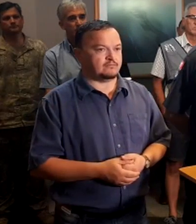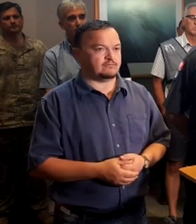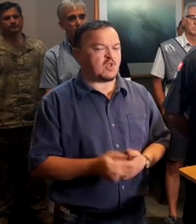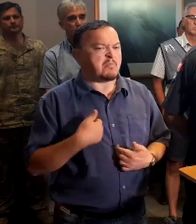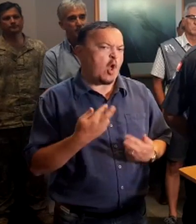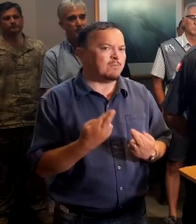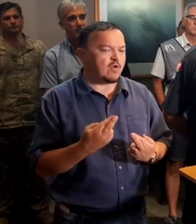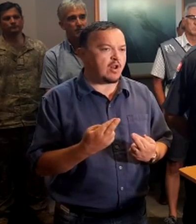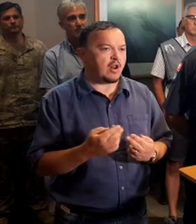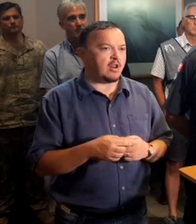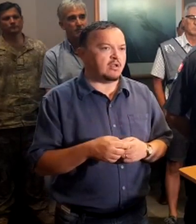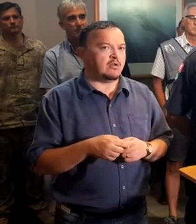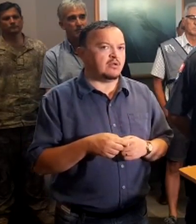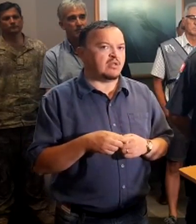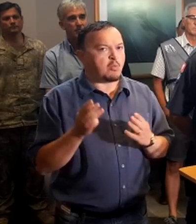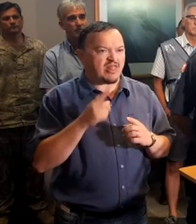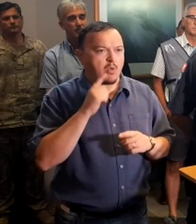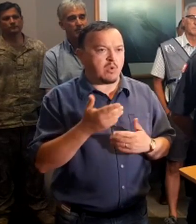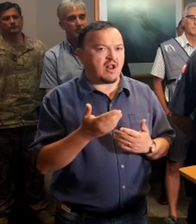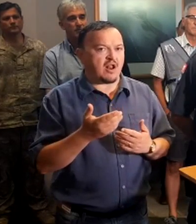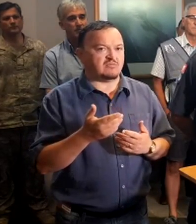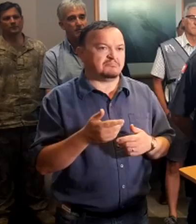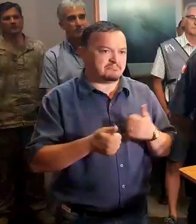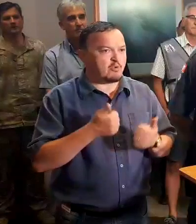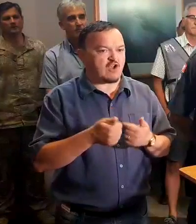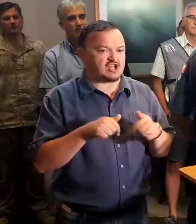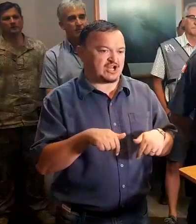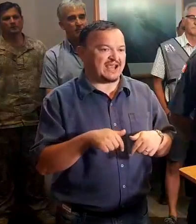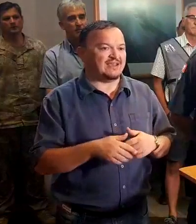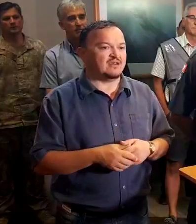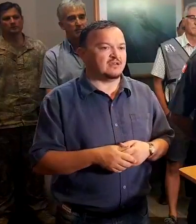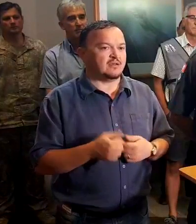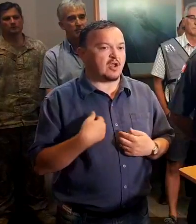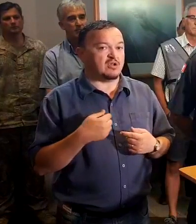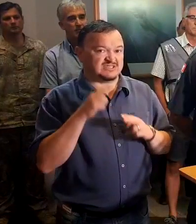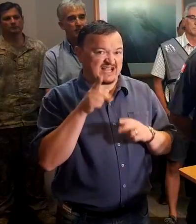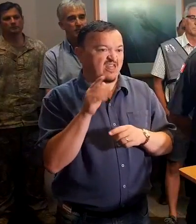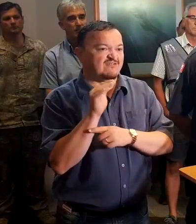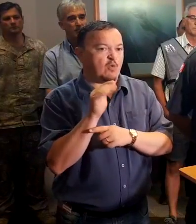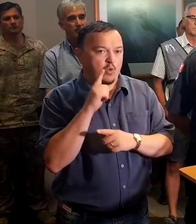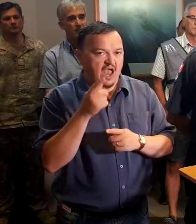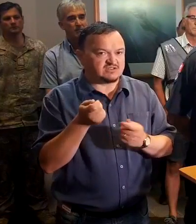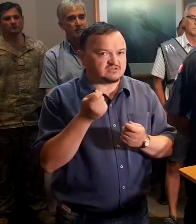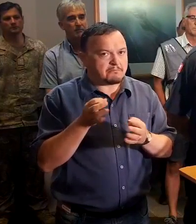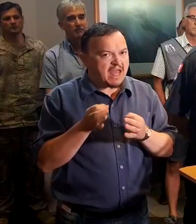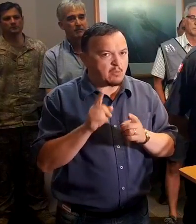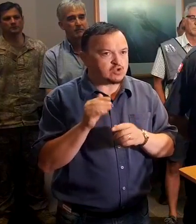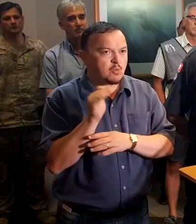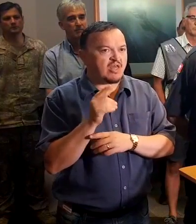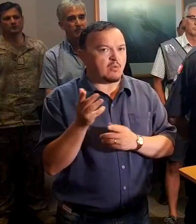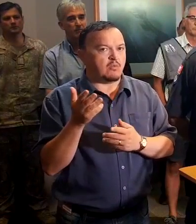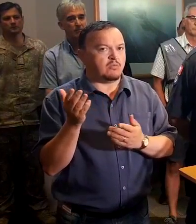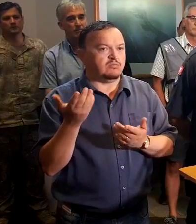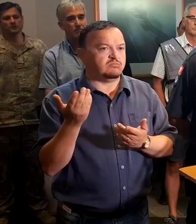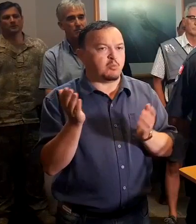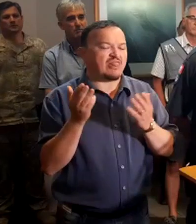hopeful that the conditions are going to be favourable again for us all day. The forecast is for that. It is a bit